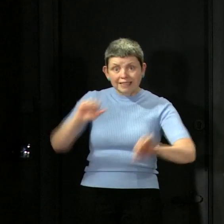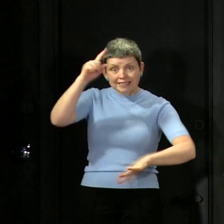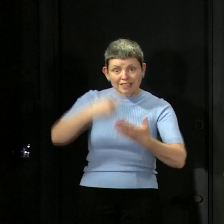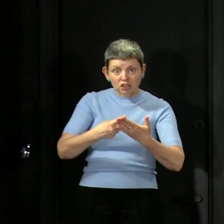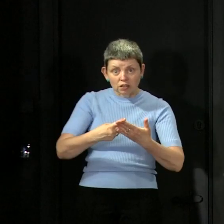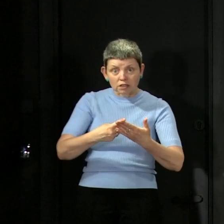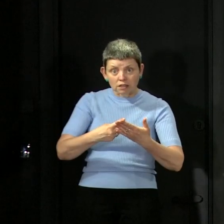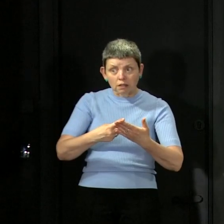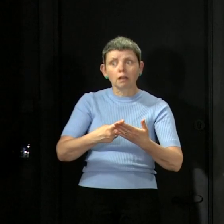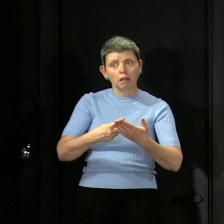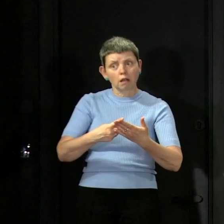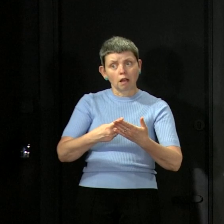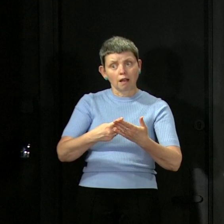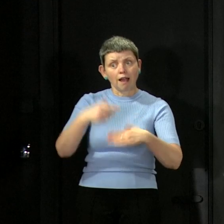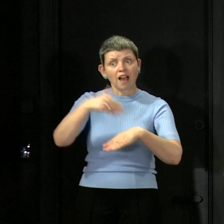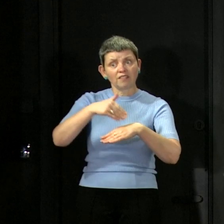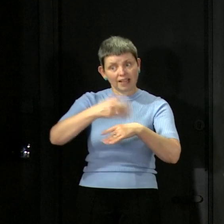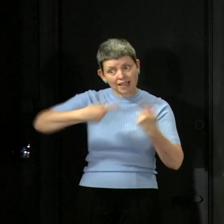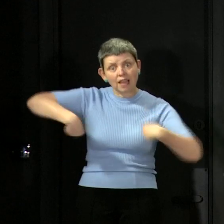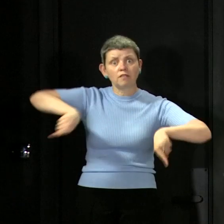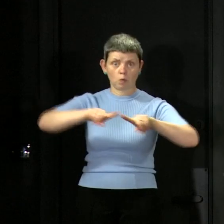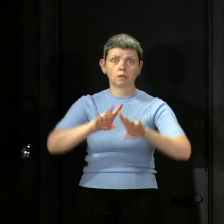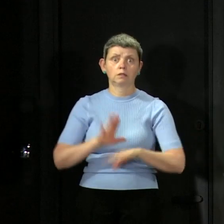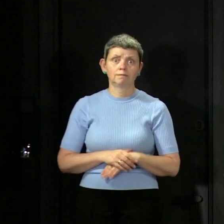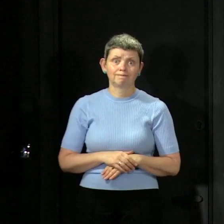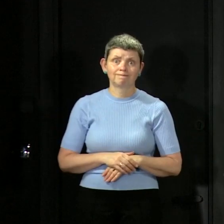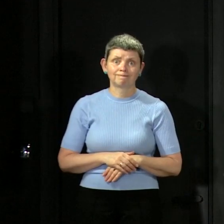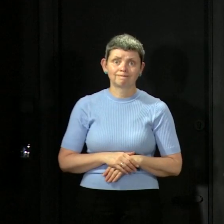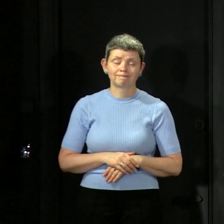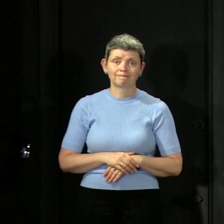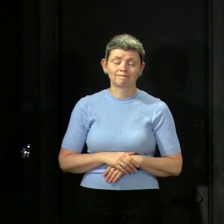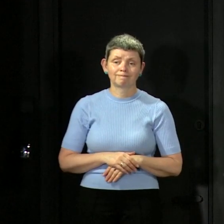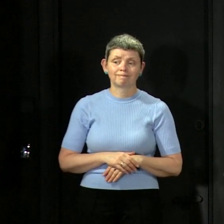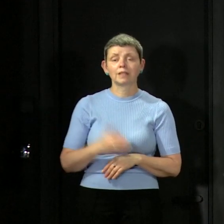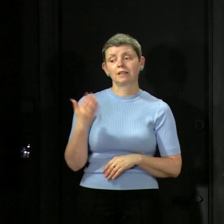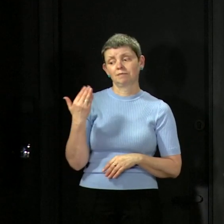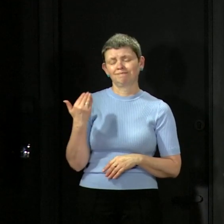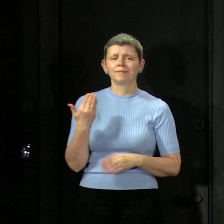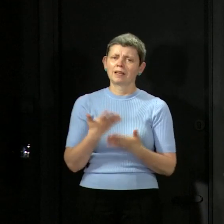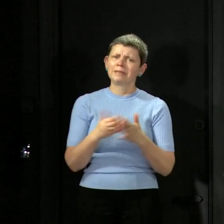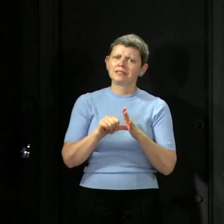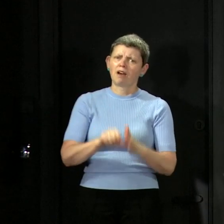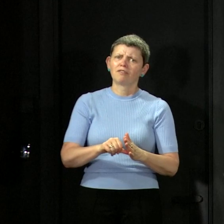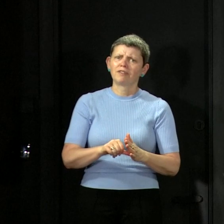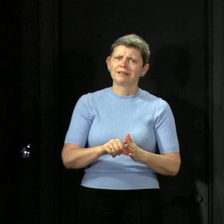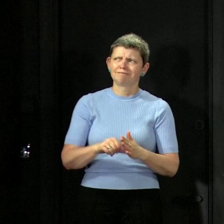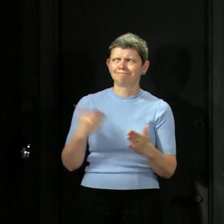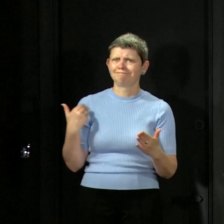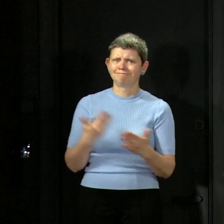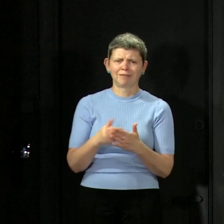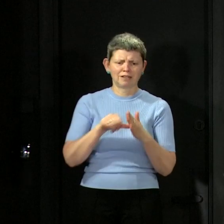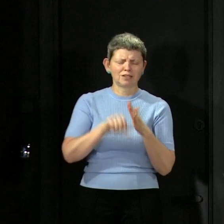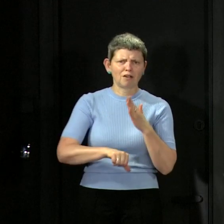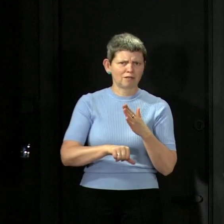the safety and the well-being of everyone. Recent weeks have been really tough, the toughest any of